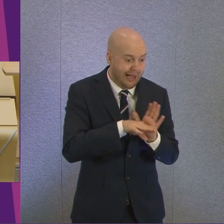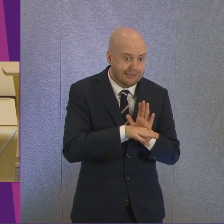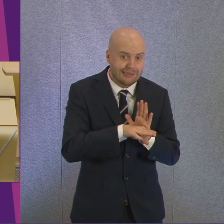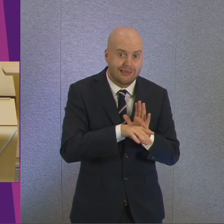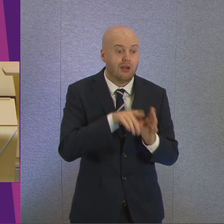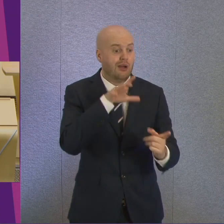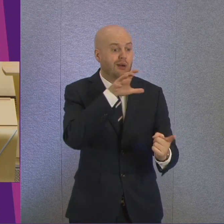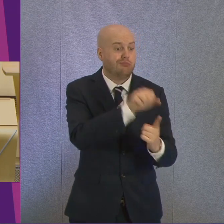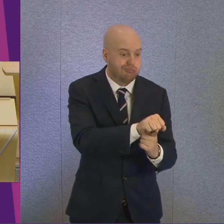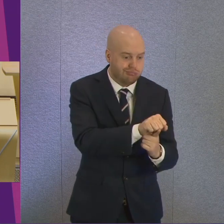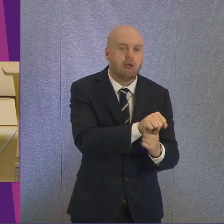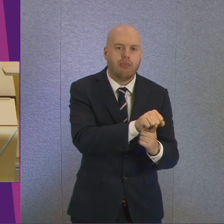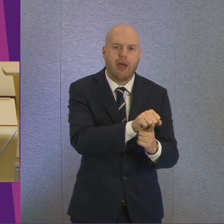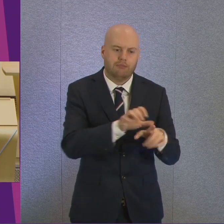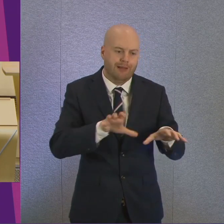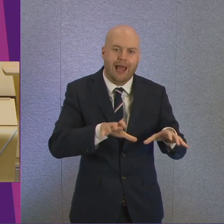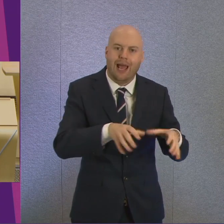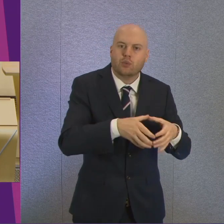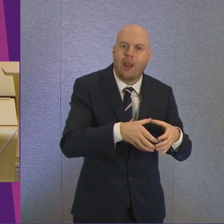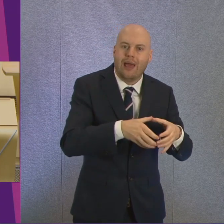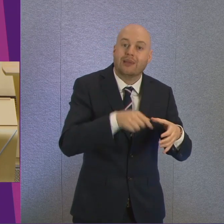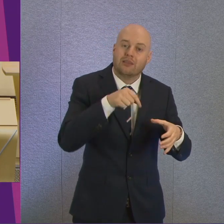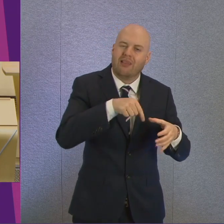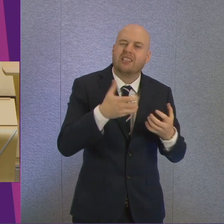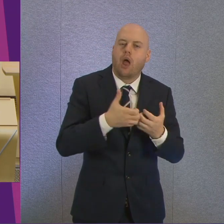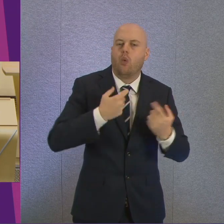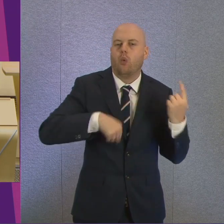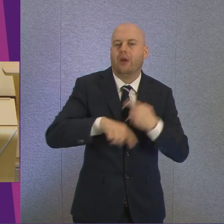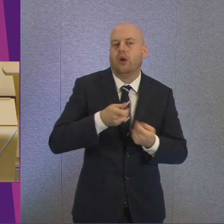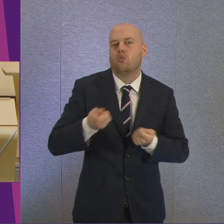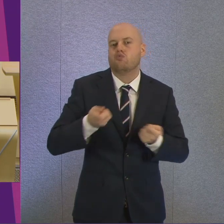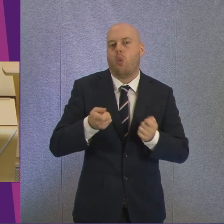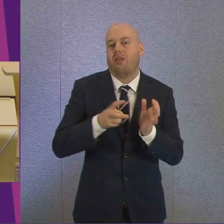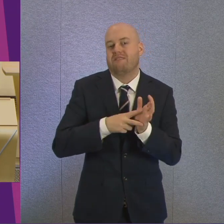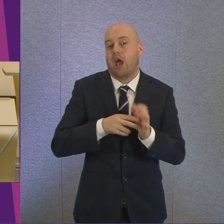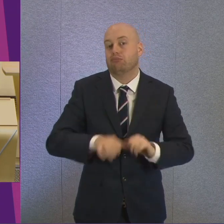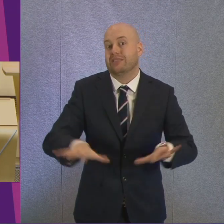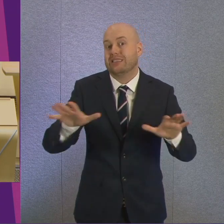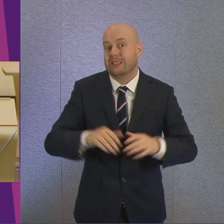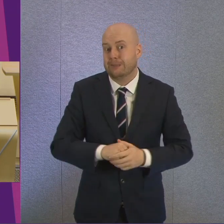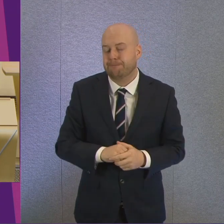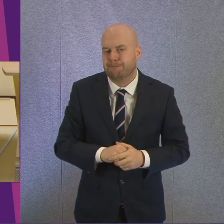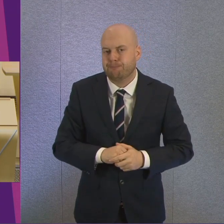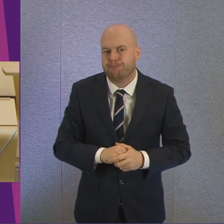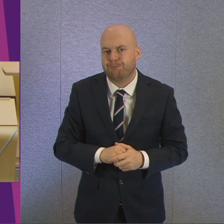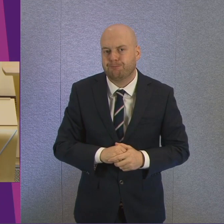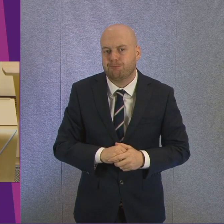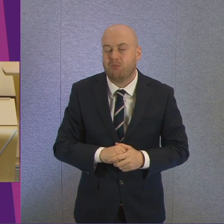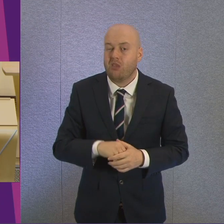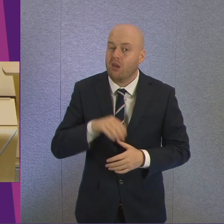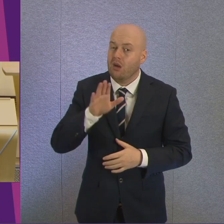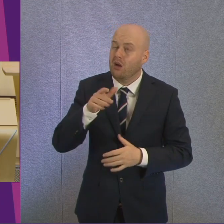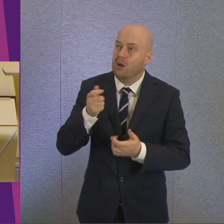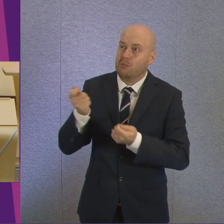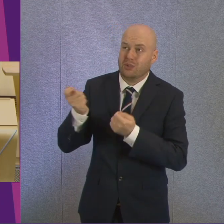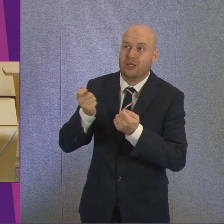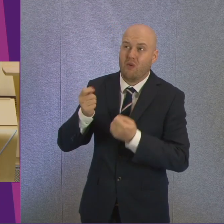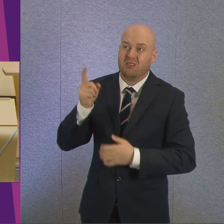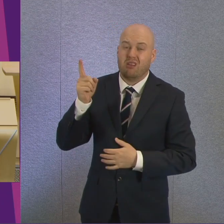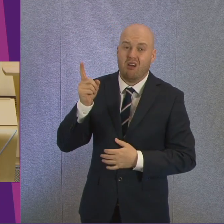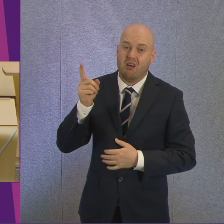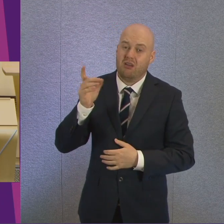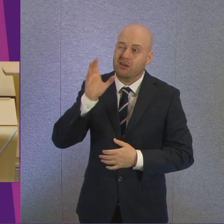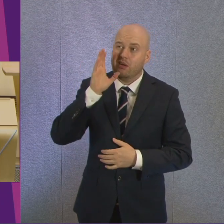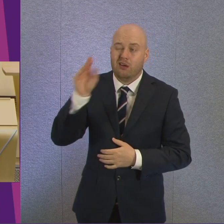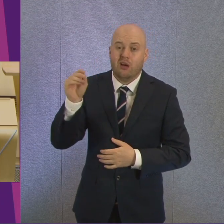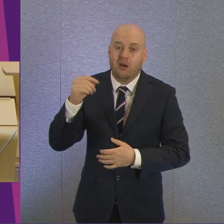be critical to controlling the virus. Presiding Officer, we are witnessing the most significant transformation of health